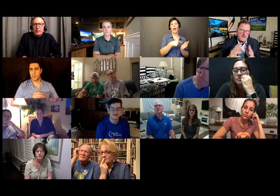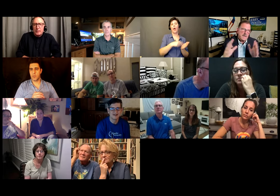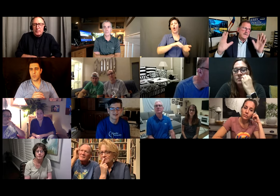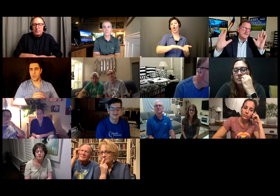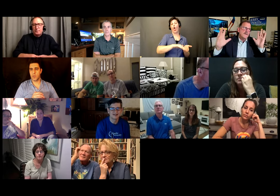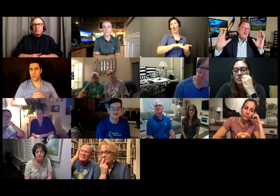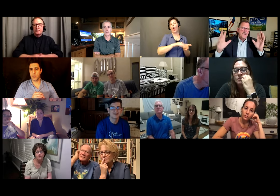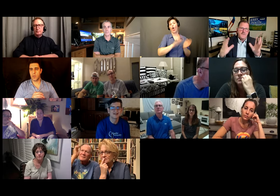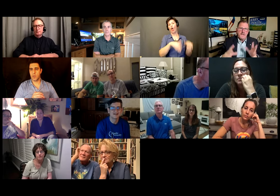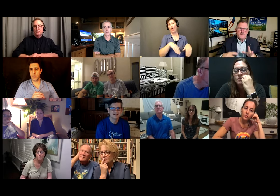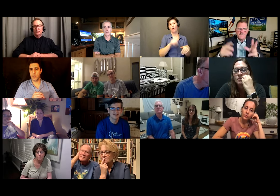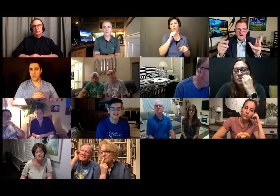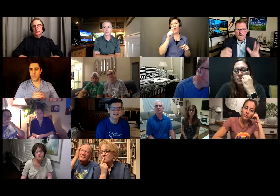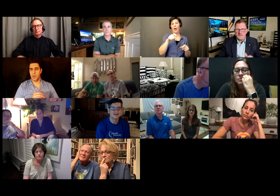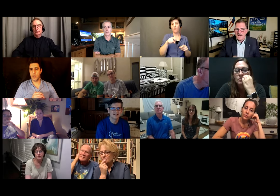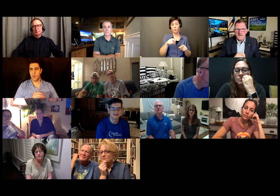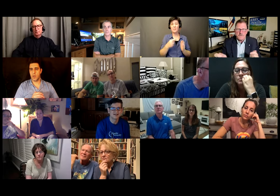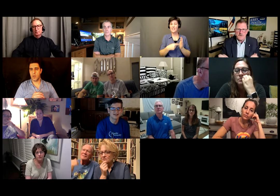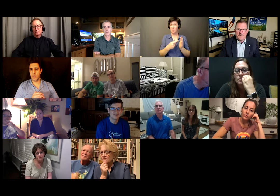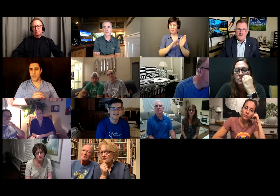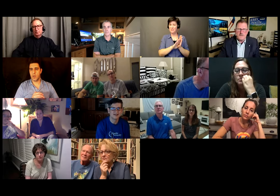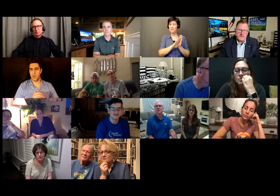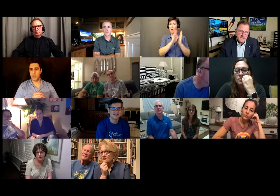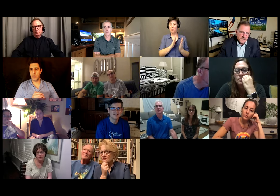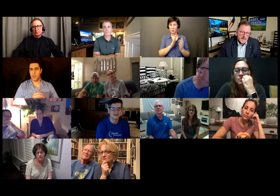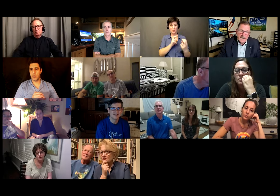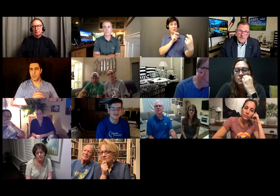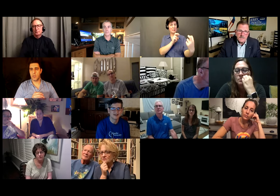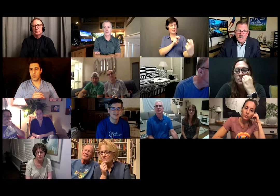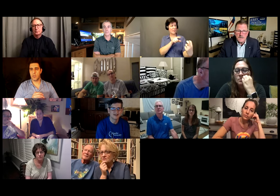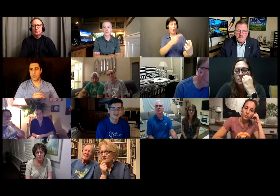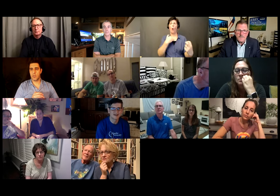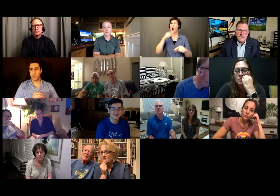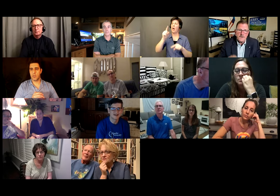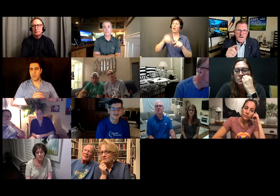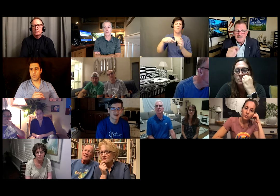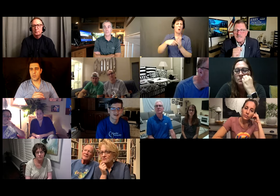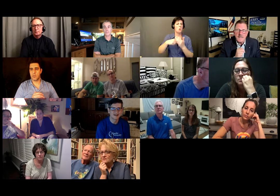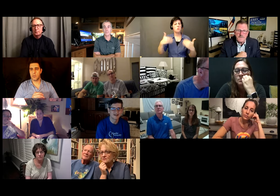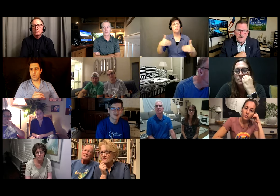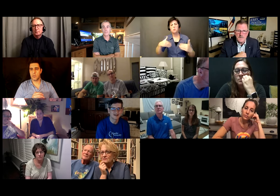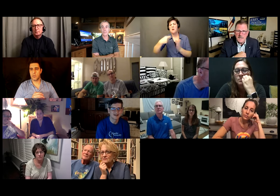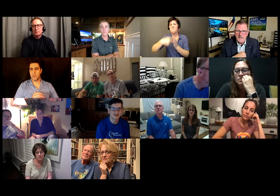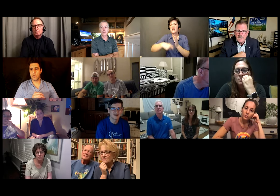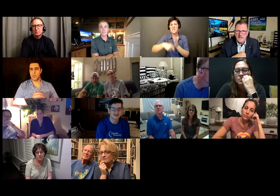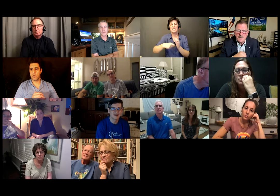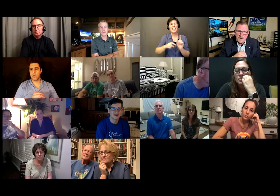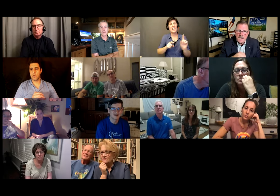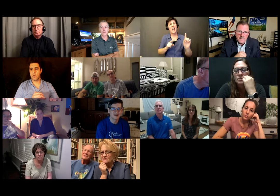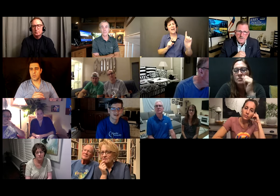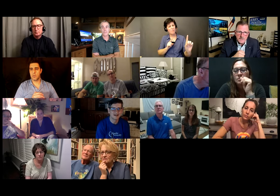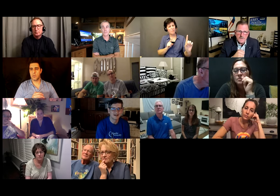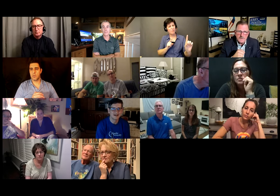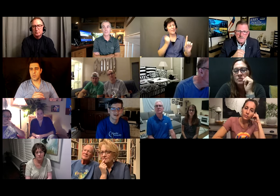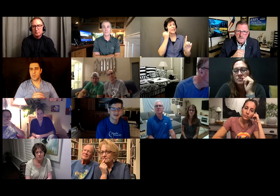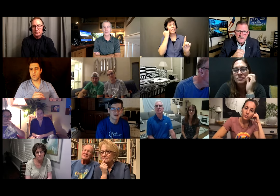me, oh, your fees and the costs, I can't afford to do this. And I always tell them, you're not sitting in front of me if you can't